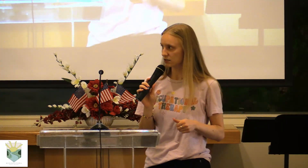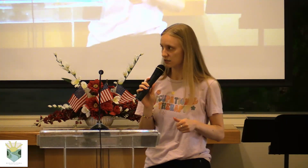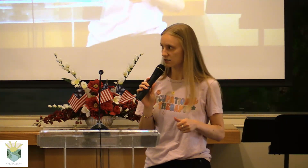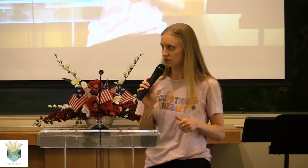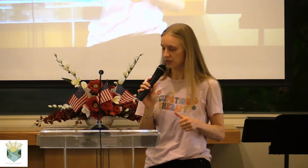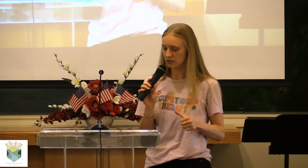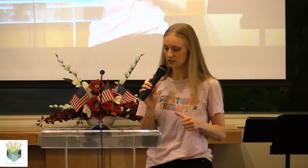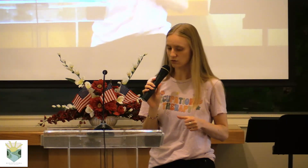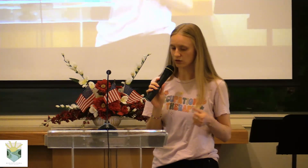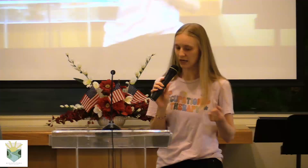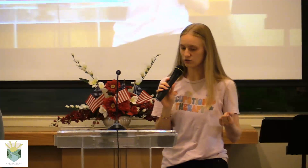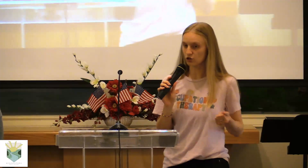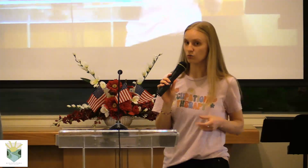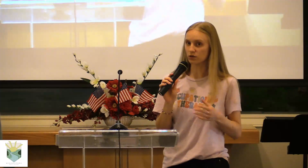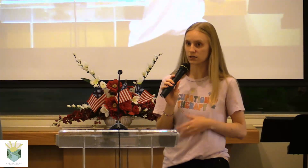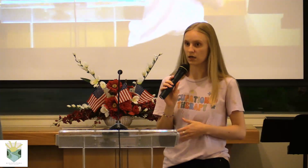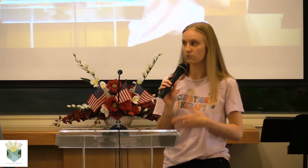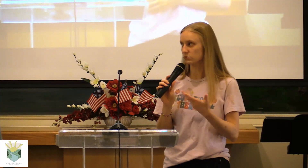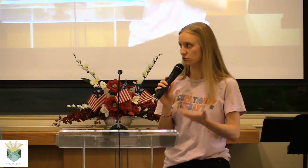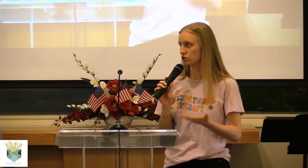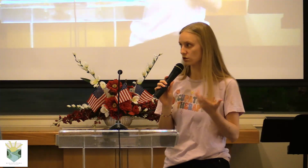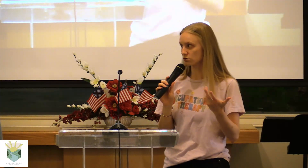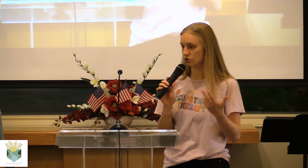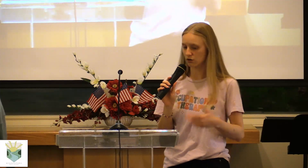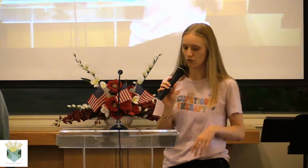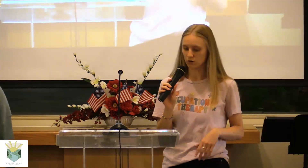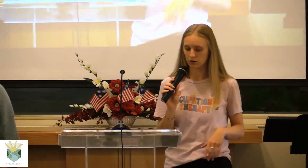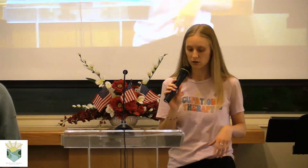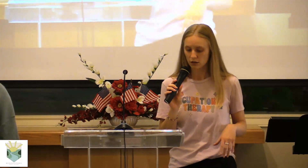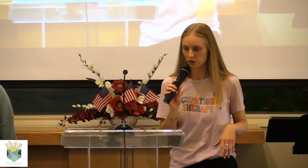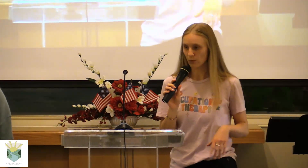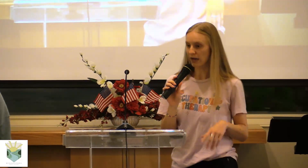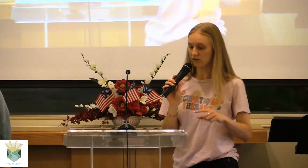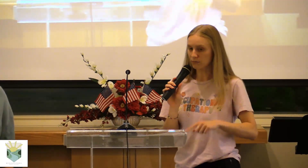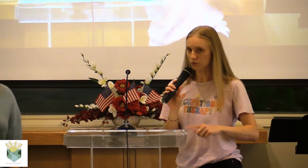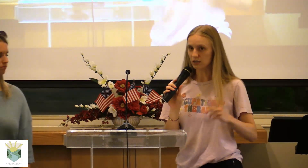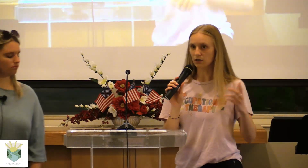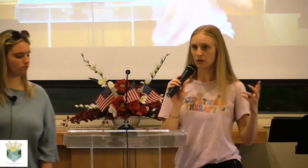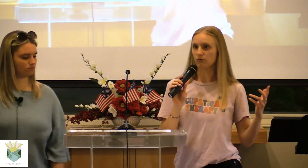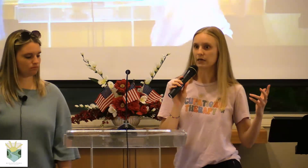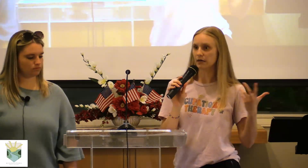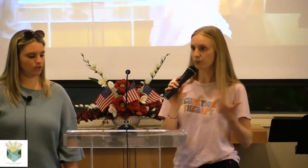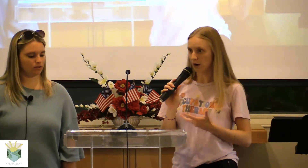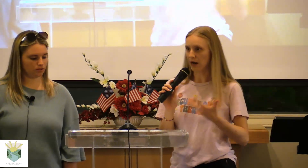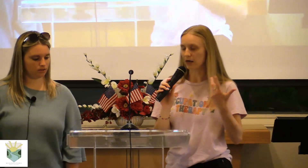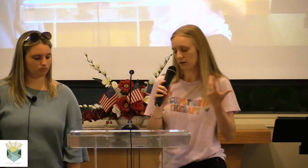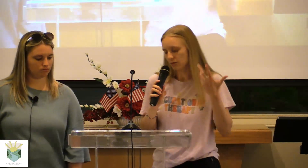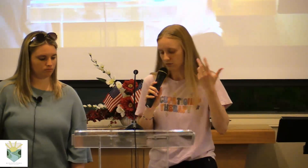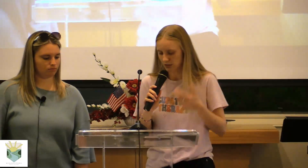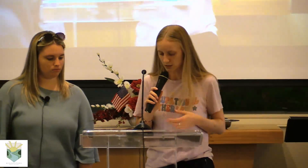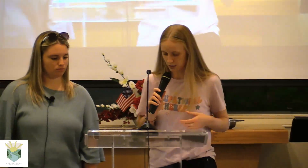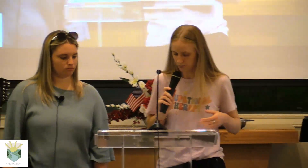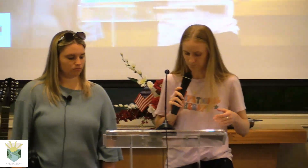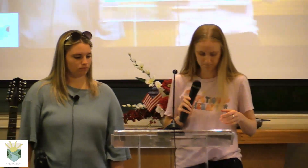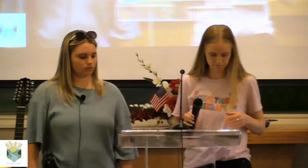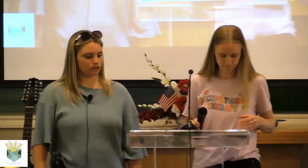church. Yes, or like, do you want to come to church? Yeah. You know, or, you know, we have music and we Yes. pray, like those things.